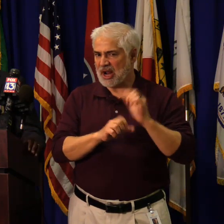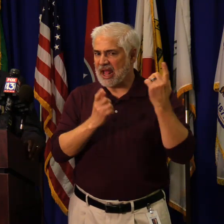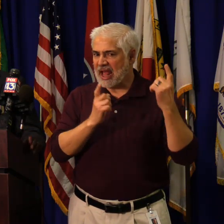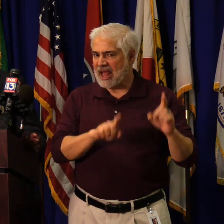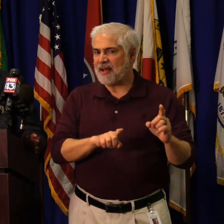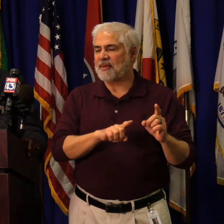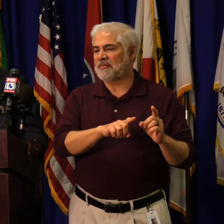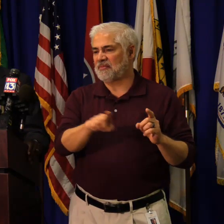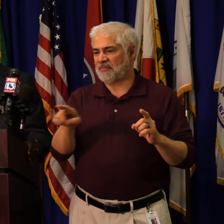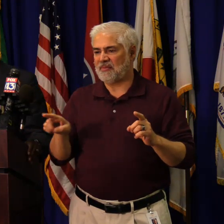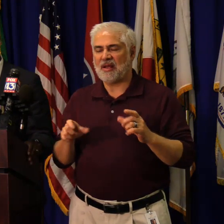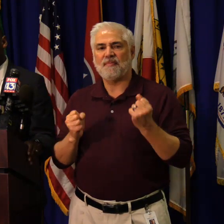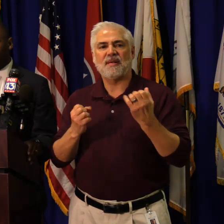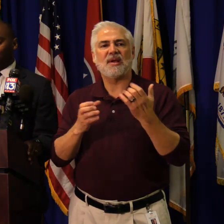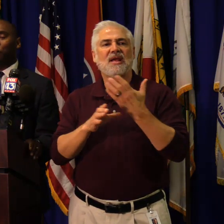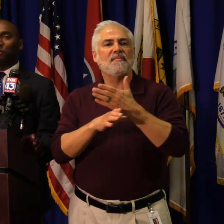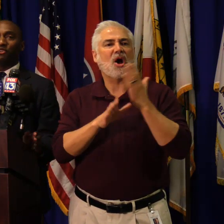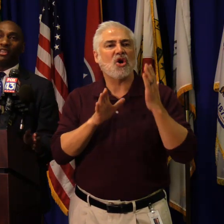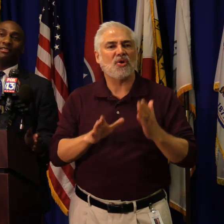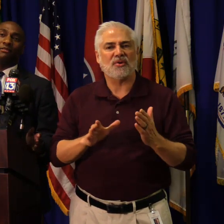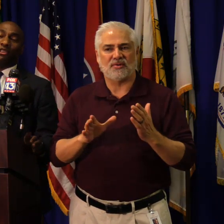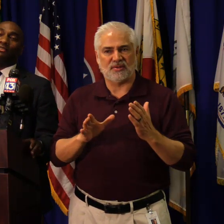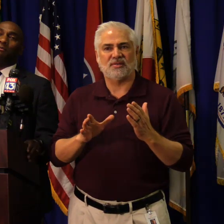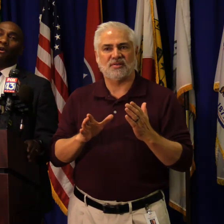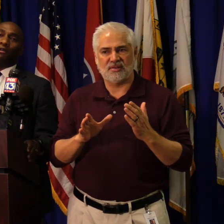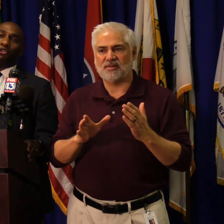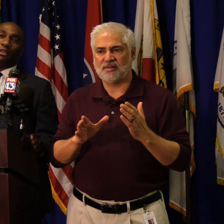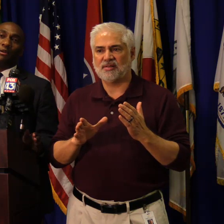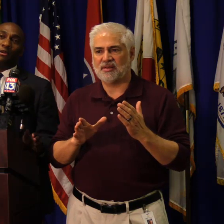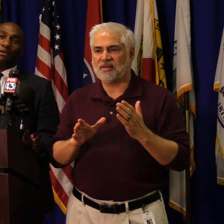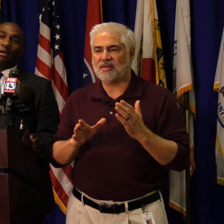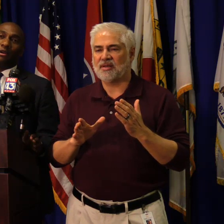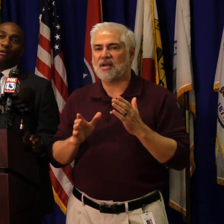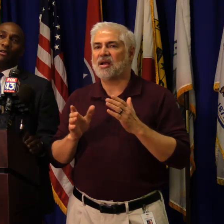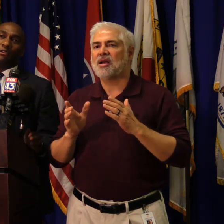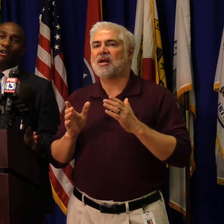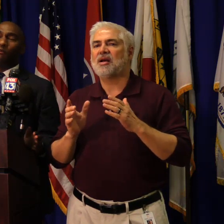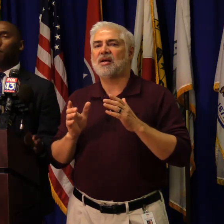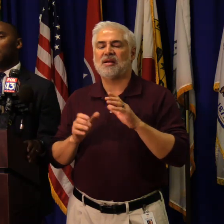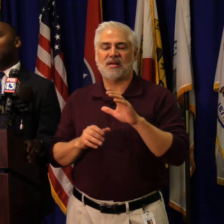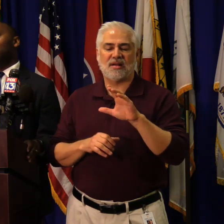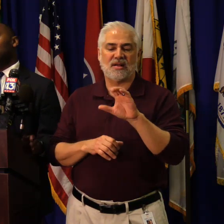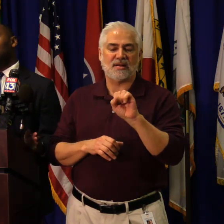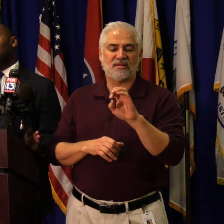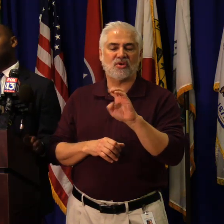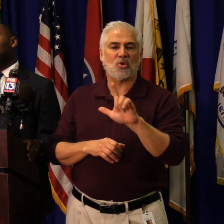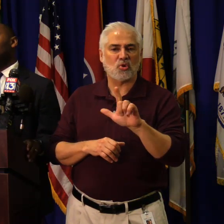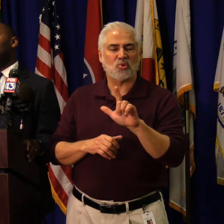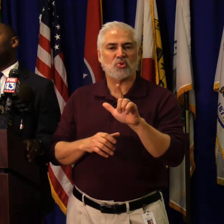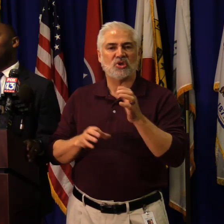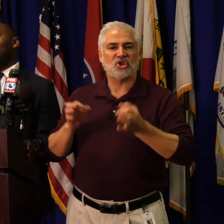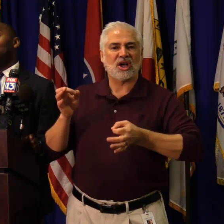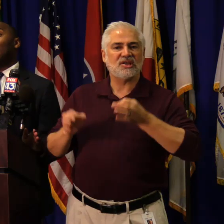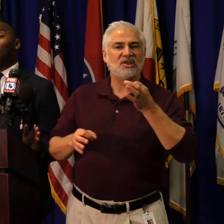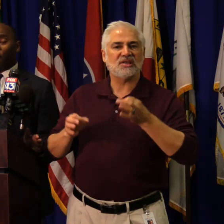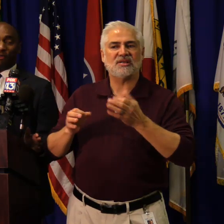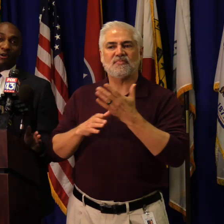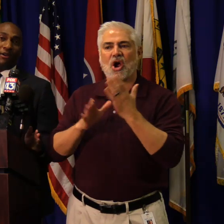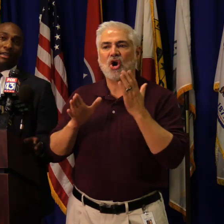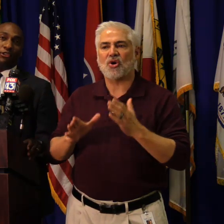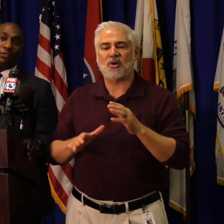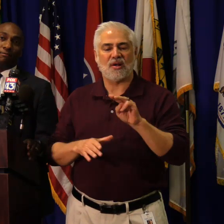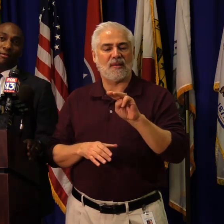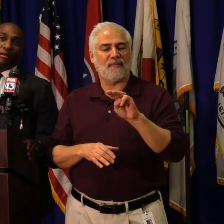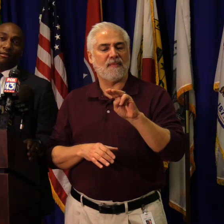with many partners. Our social justice partnership that's gone on for many months with social justice partners and the